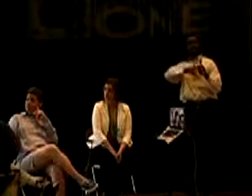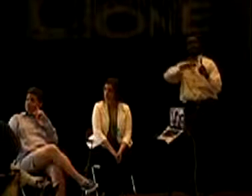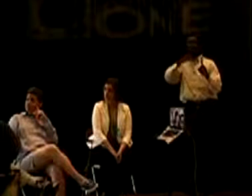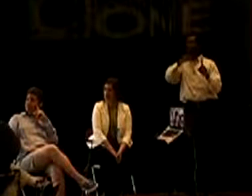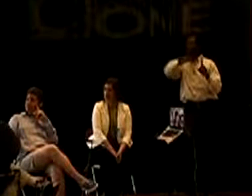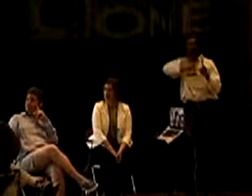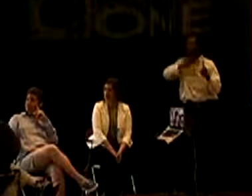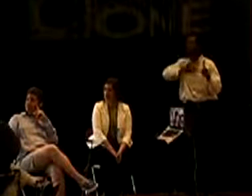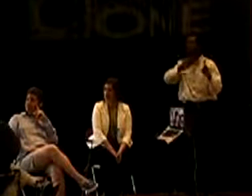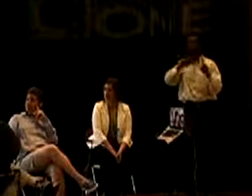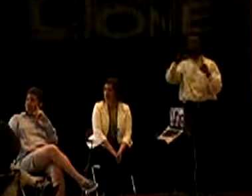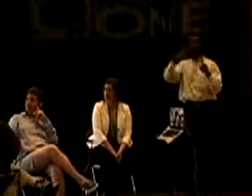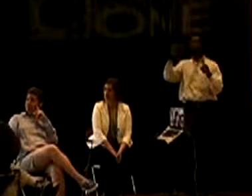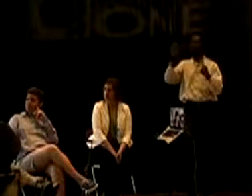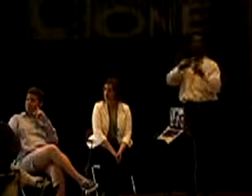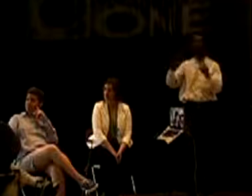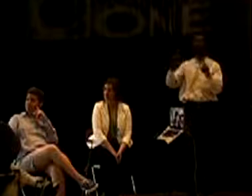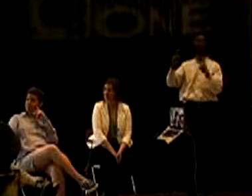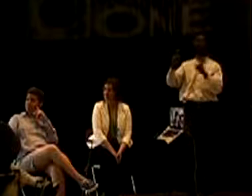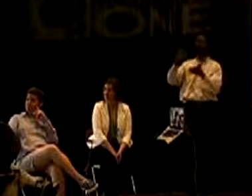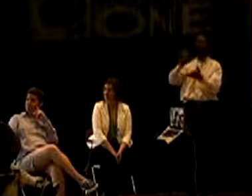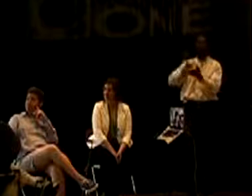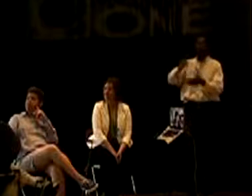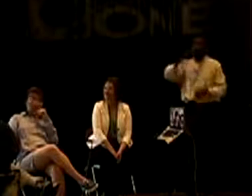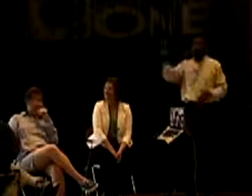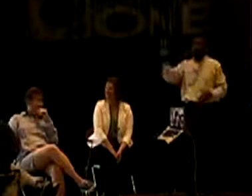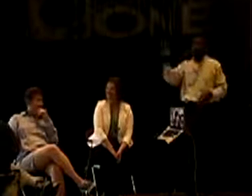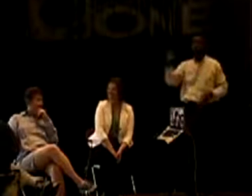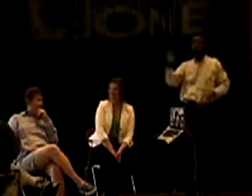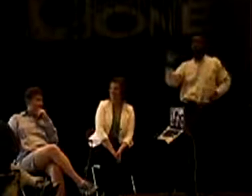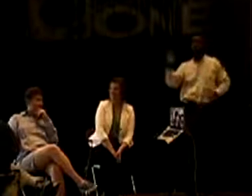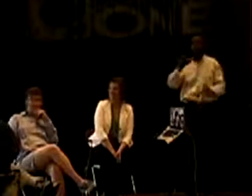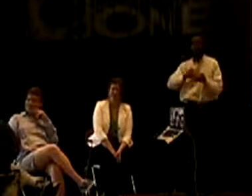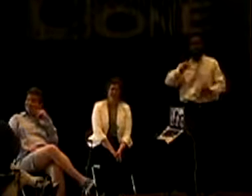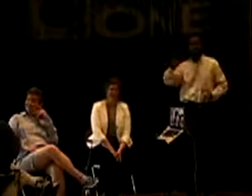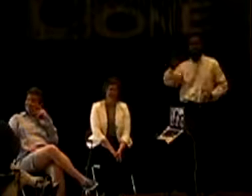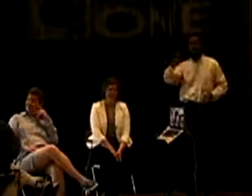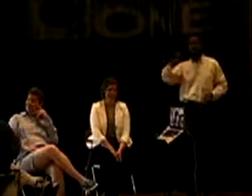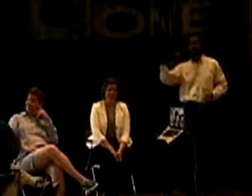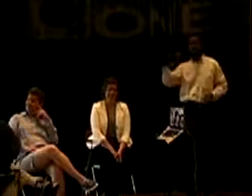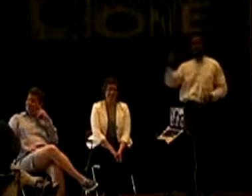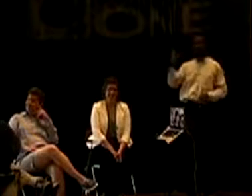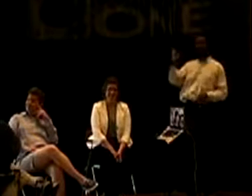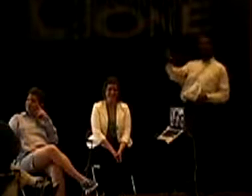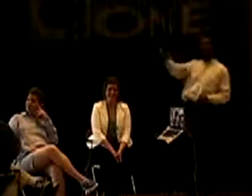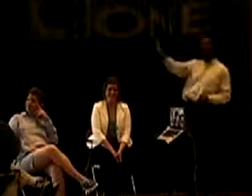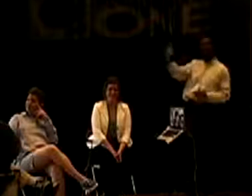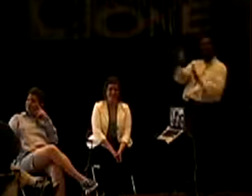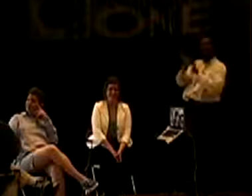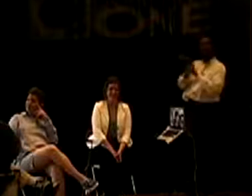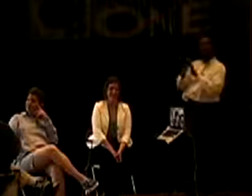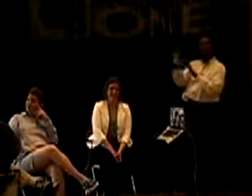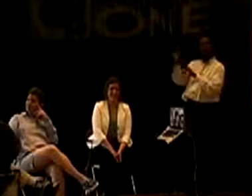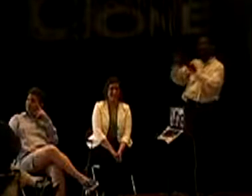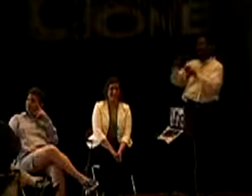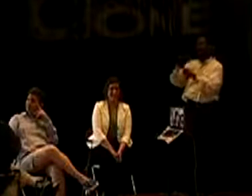When I read the script, I had to, at that point, figure out the background of the characters. Okay, so they're from the Midwest.